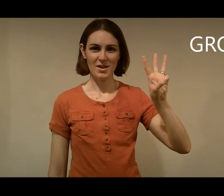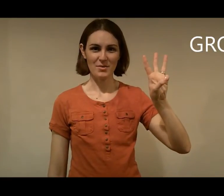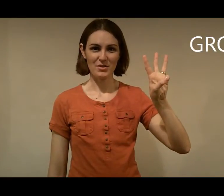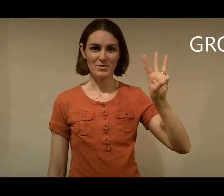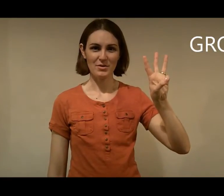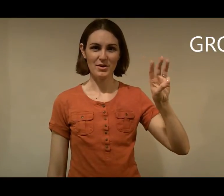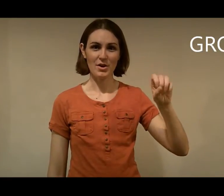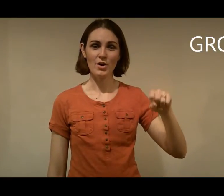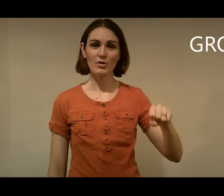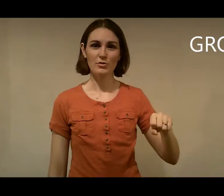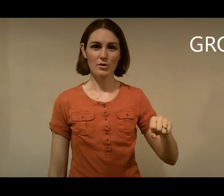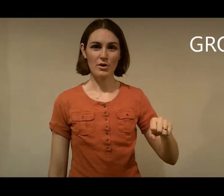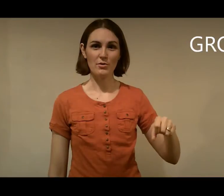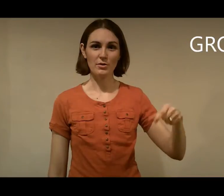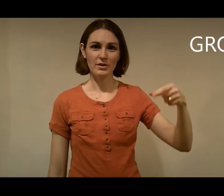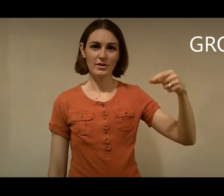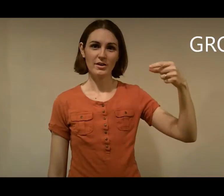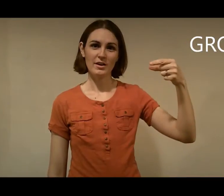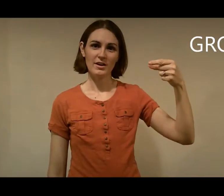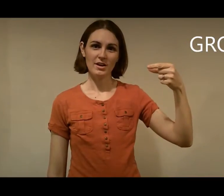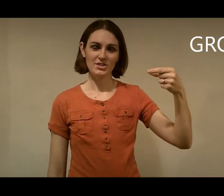G-R-O-W. Grow.